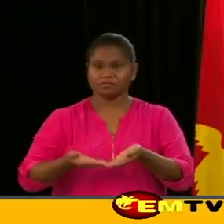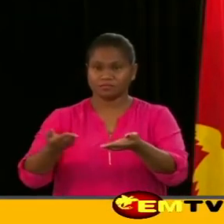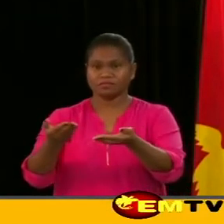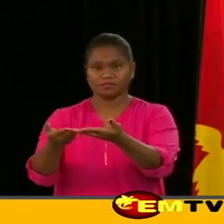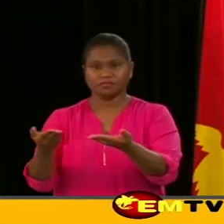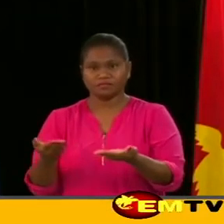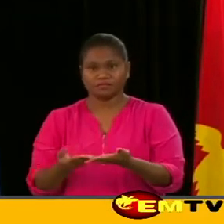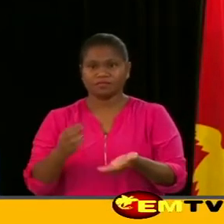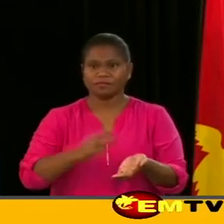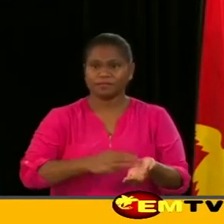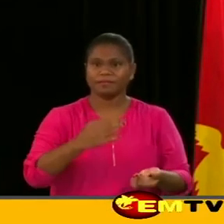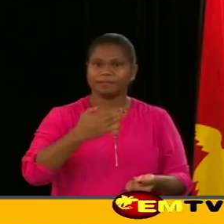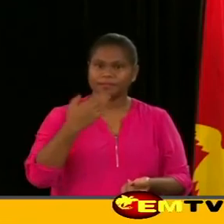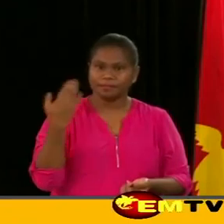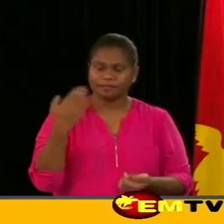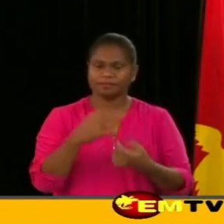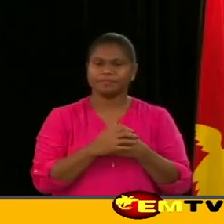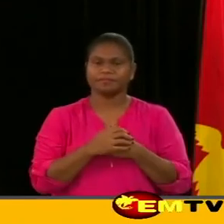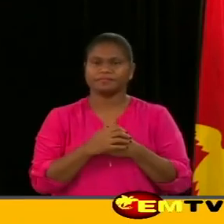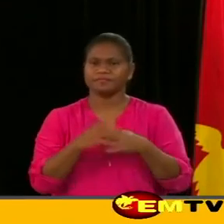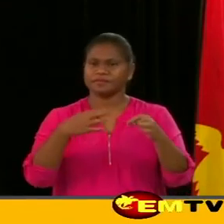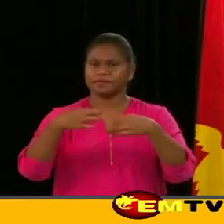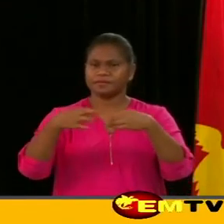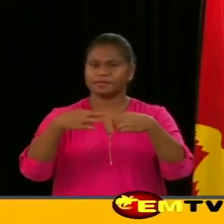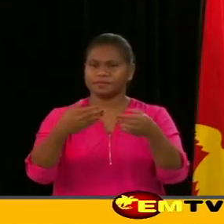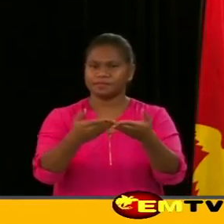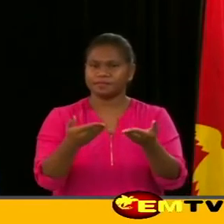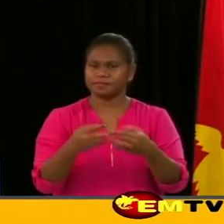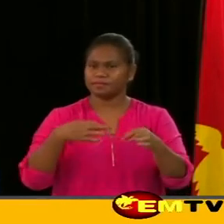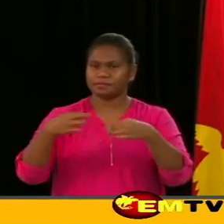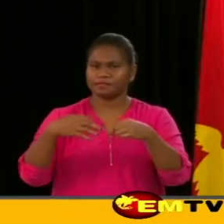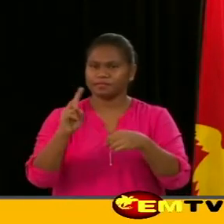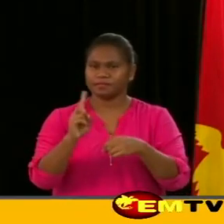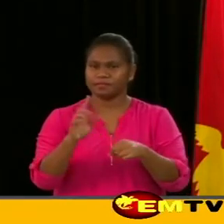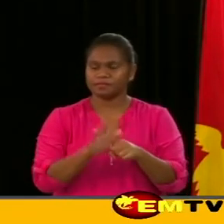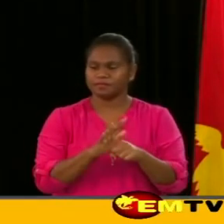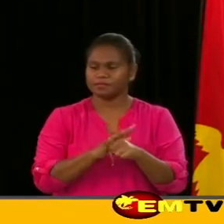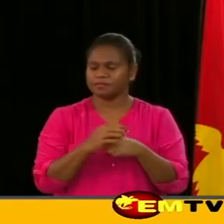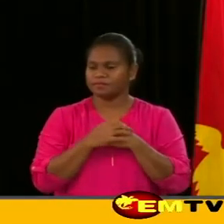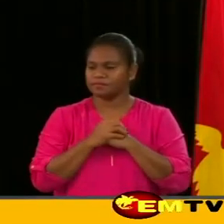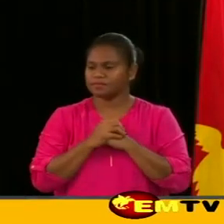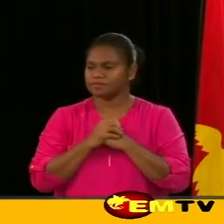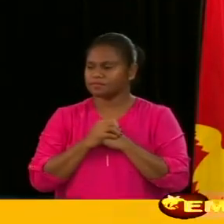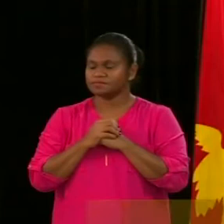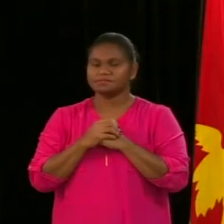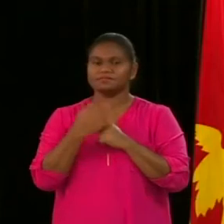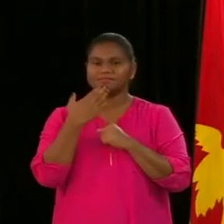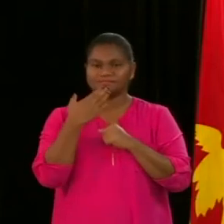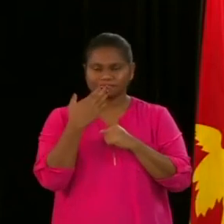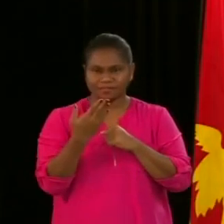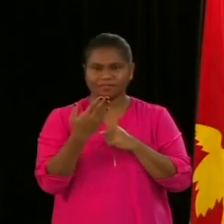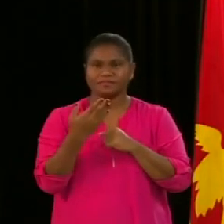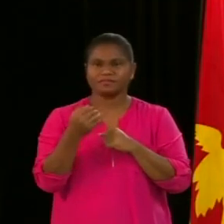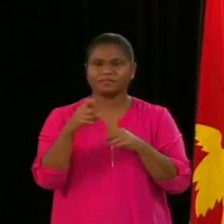400,000 kina was supposed to be released to provinces on Monday. Okay. And you're making provincial plans. Can you give us an update on that? Thank you for that question.